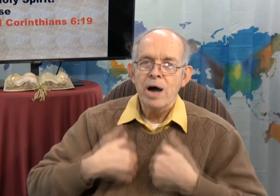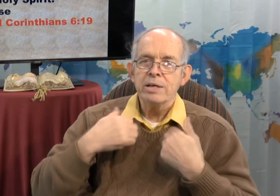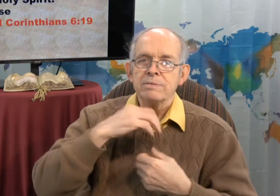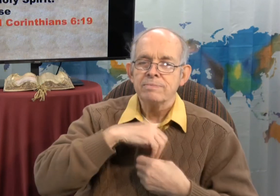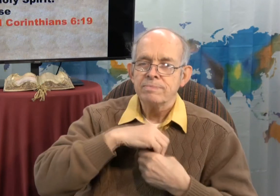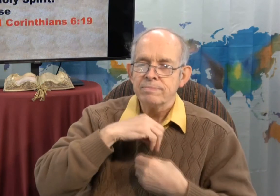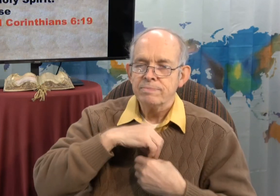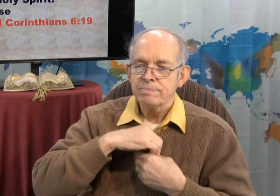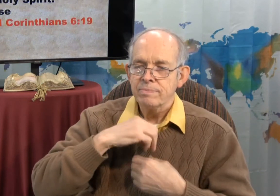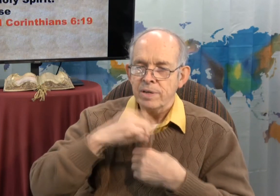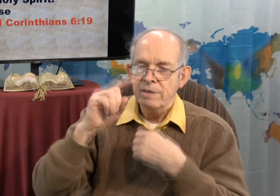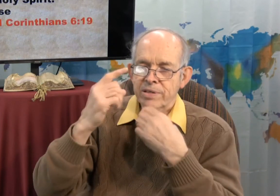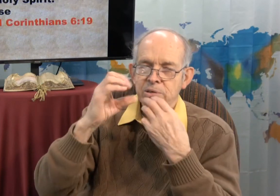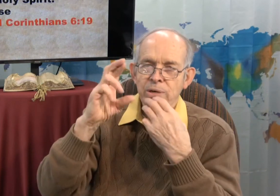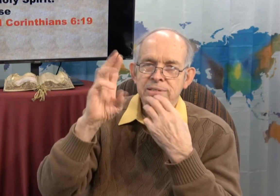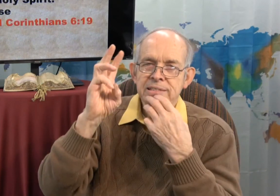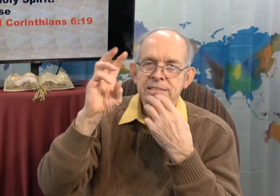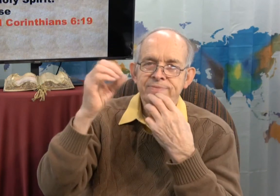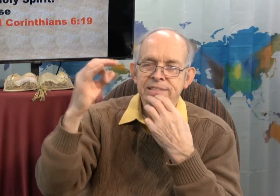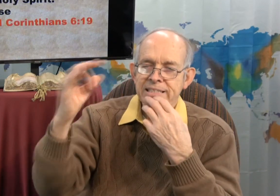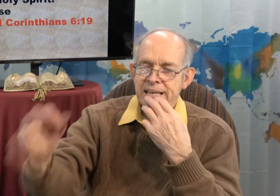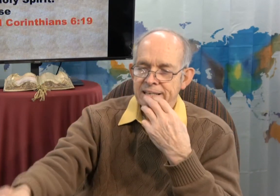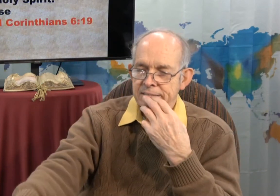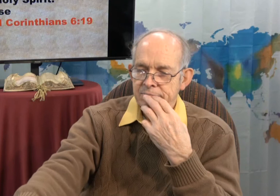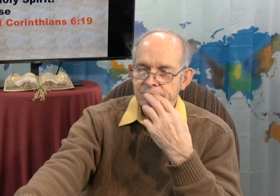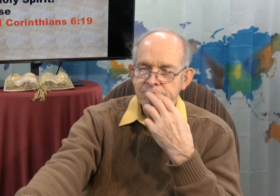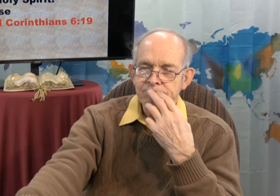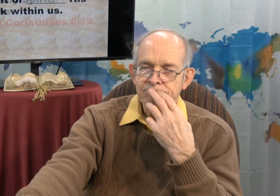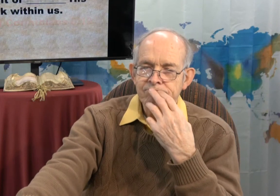Dividing the God of Jesus Christ, nothing.